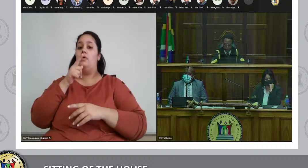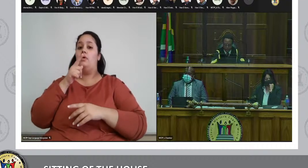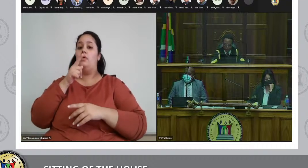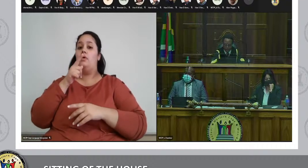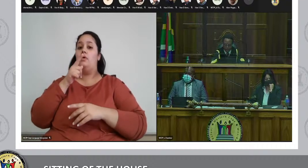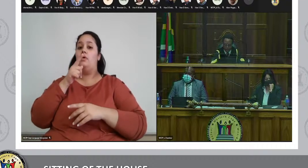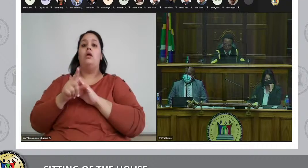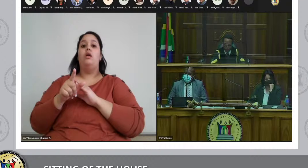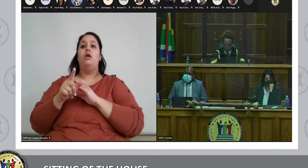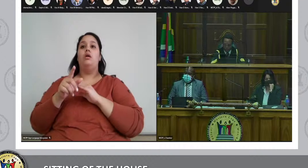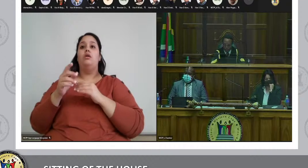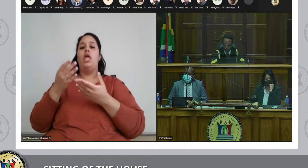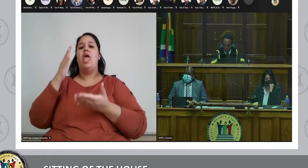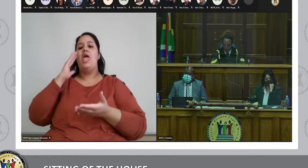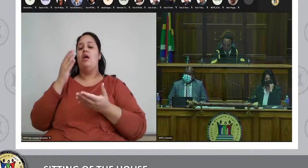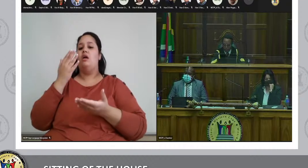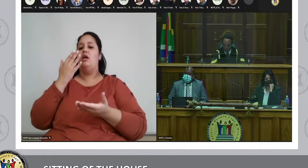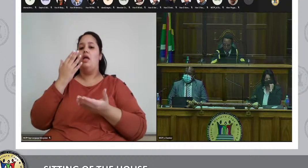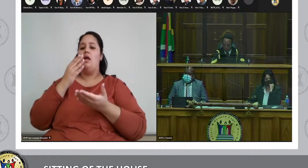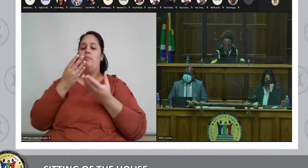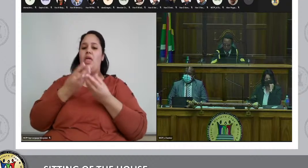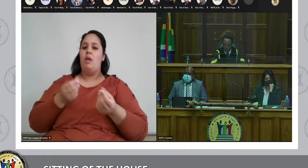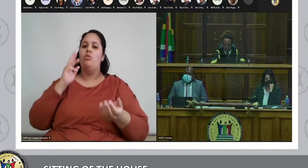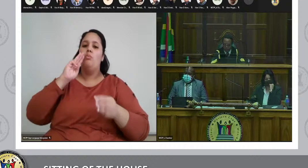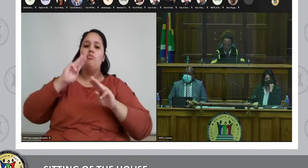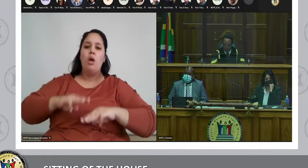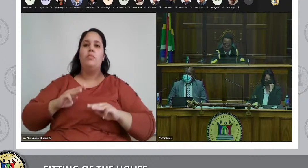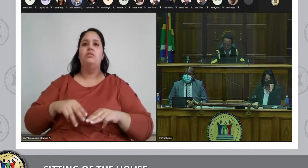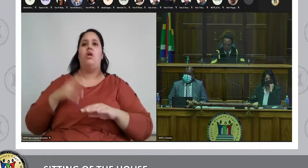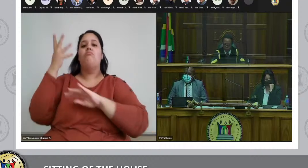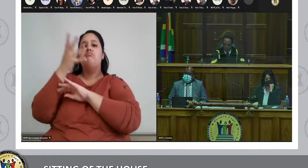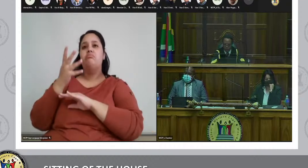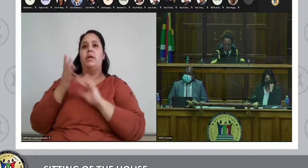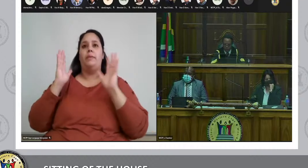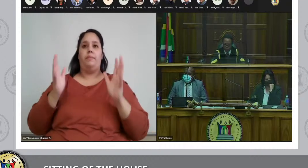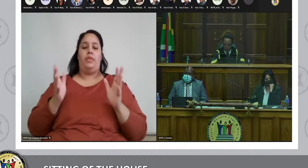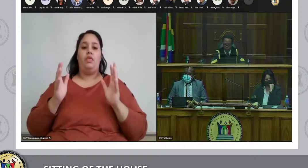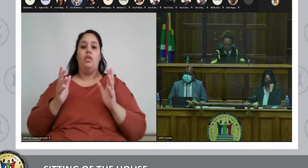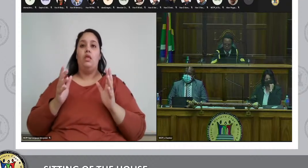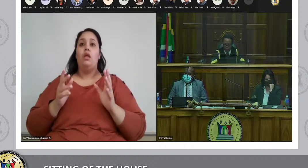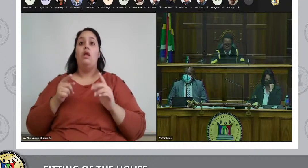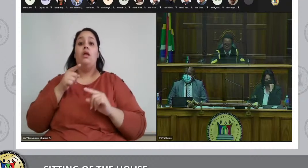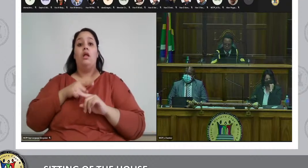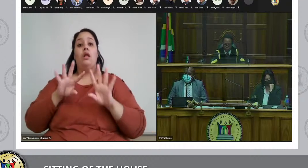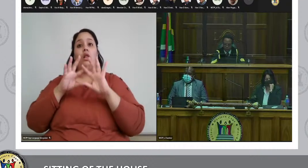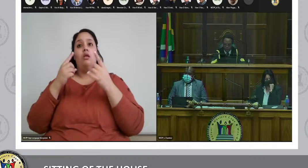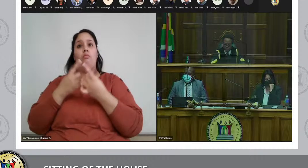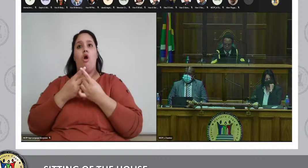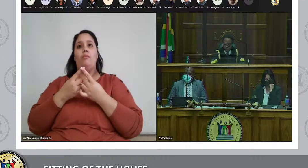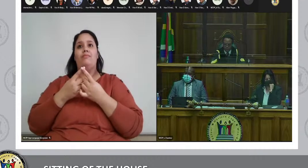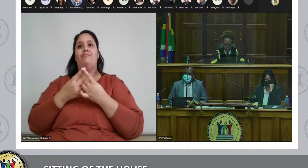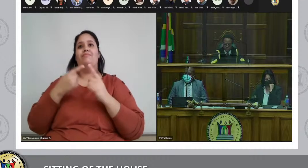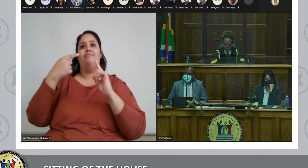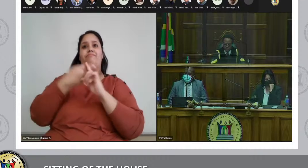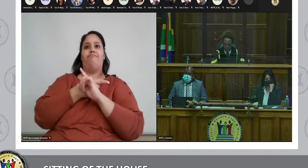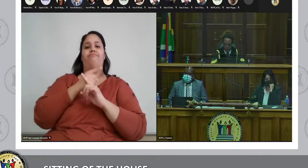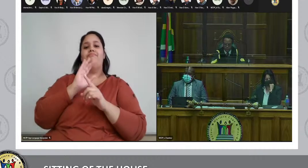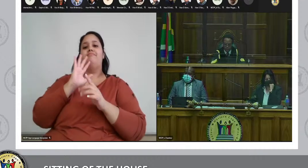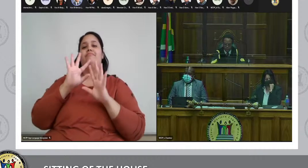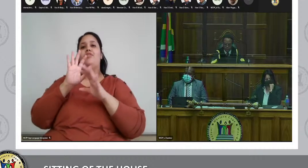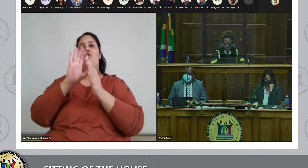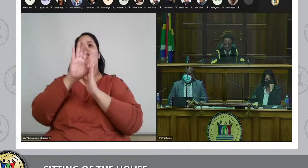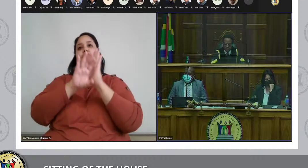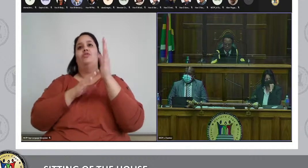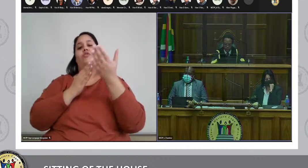and empty promises. The unfolding situation in his department is a betrayal of women's constitutional rights to safety and